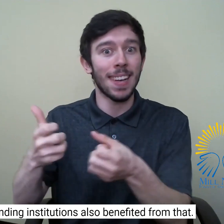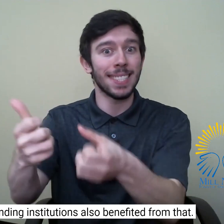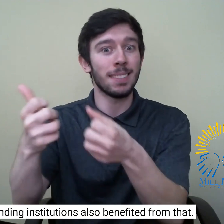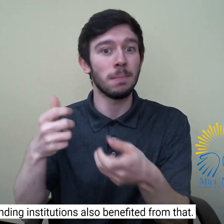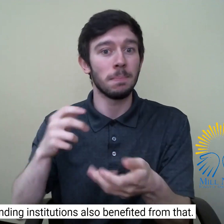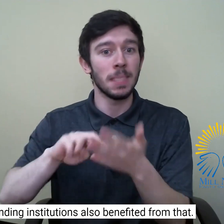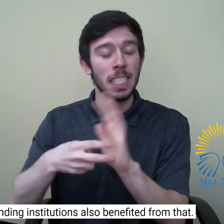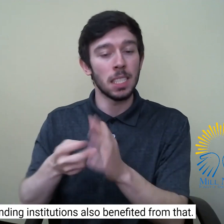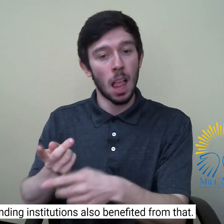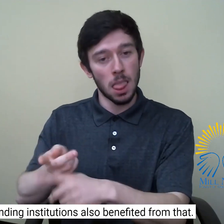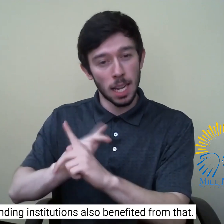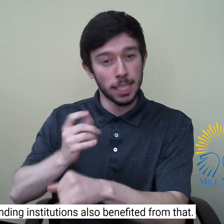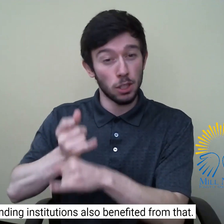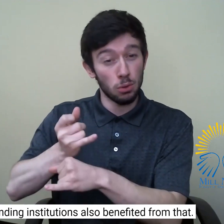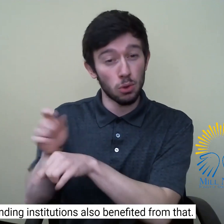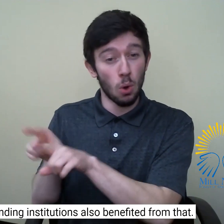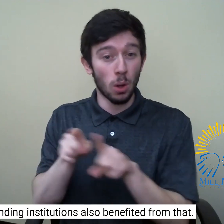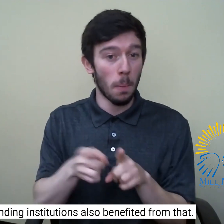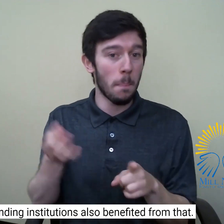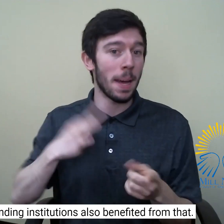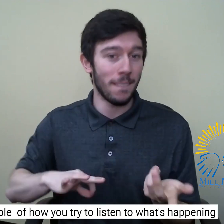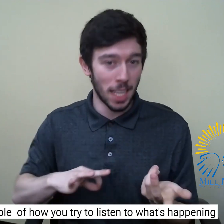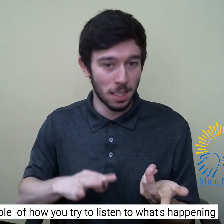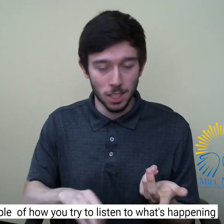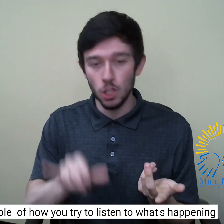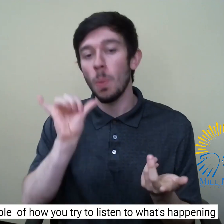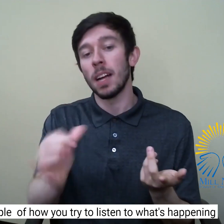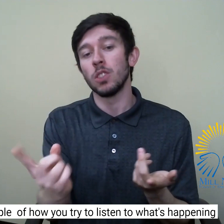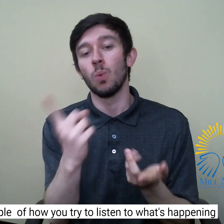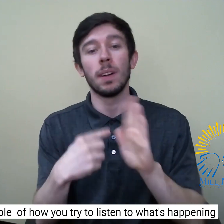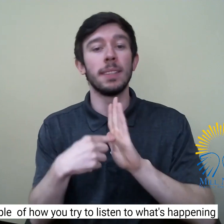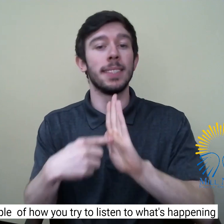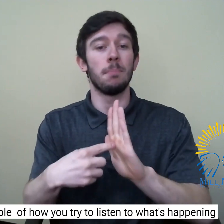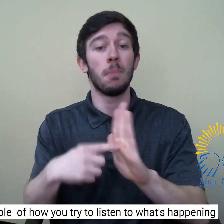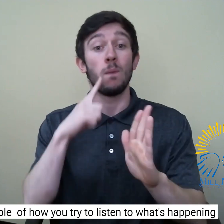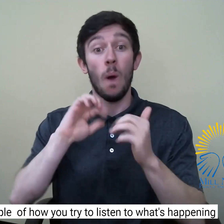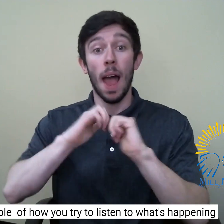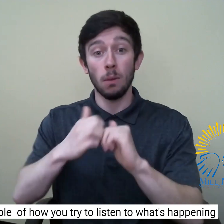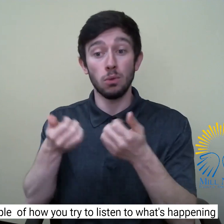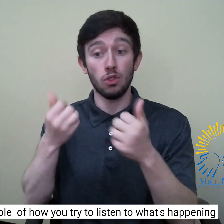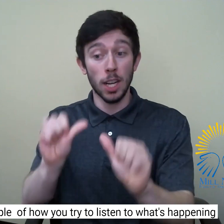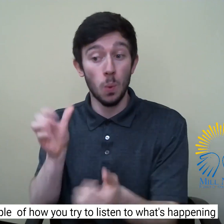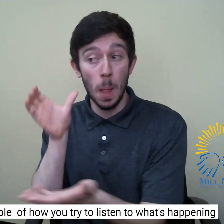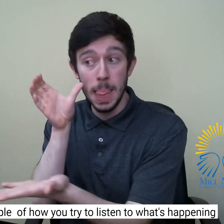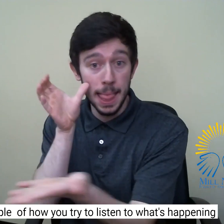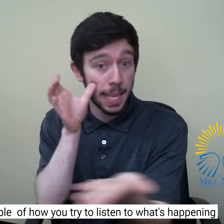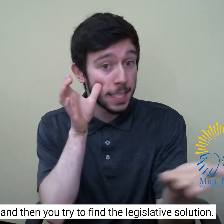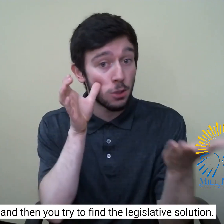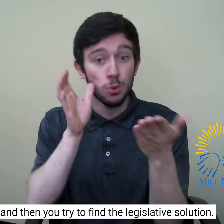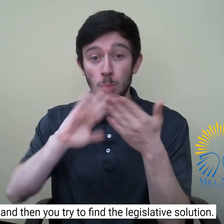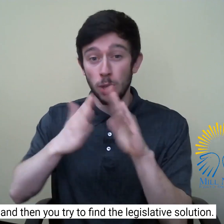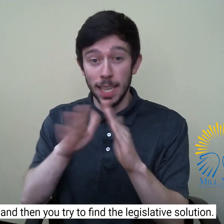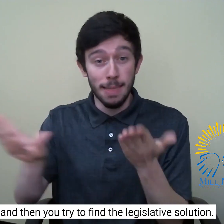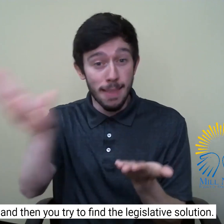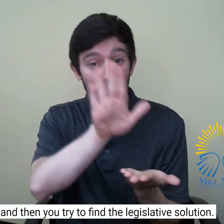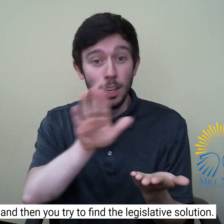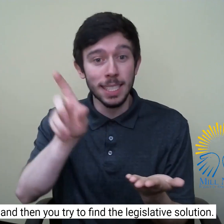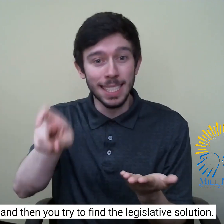lending institutions also benefited from that. So that's an example of how you try to listen to what's happening in the community and then you try to